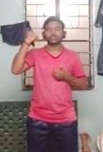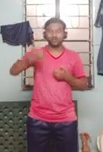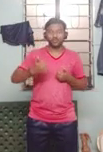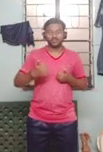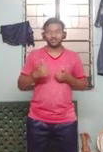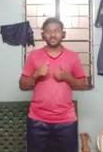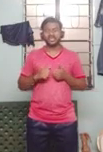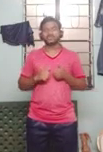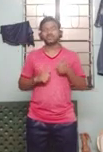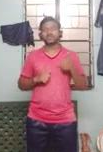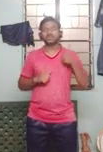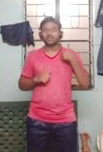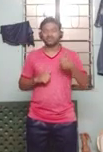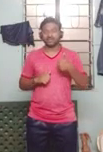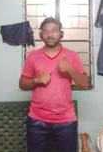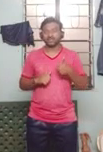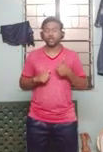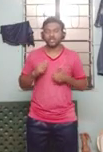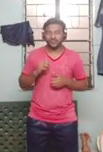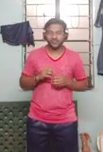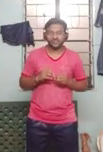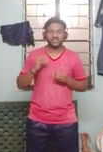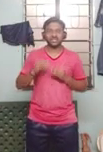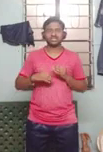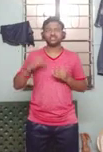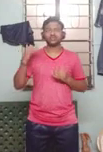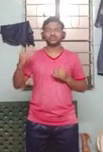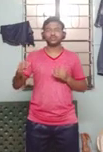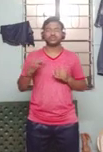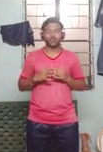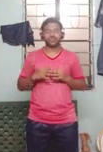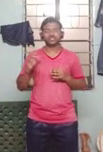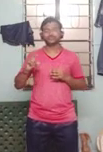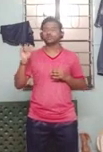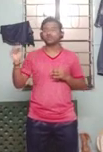true, it will become a 1, or if initialization is going to be false, it will going to